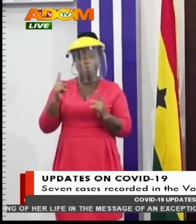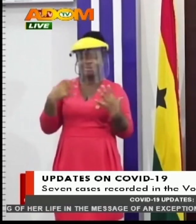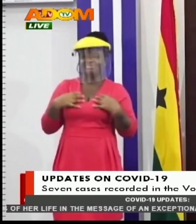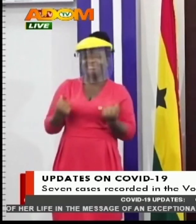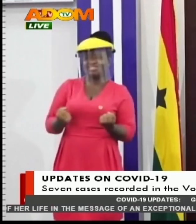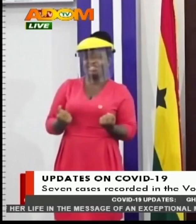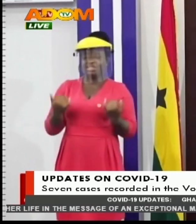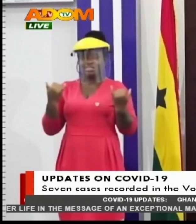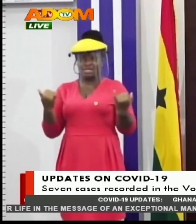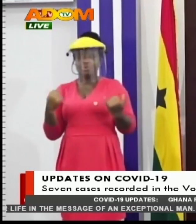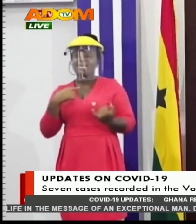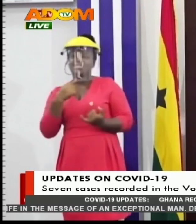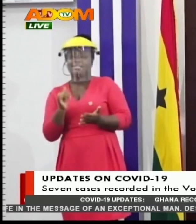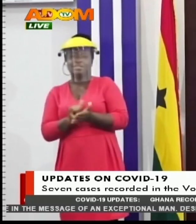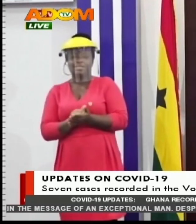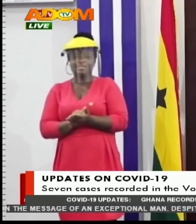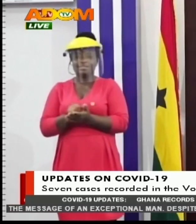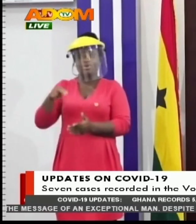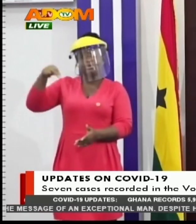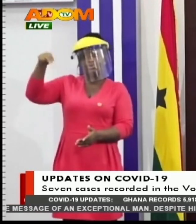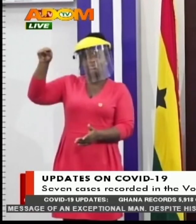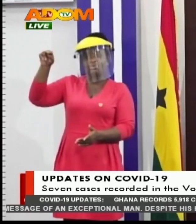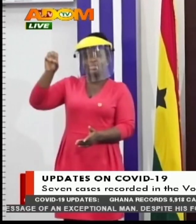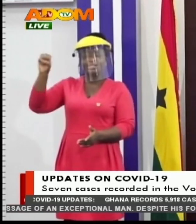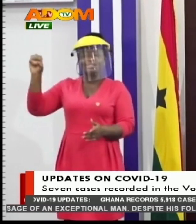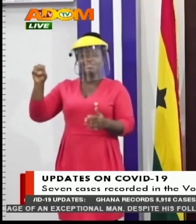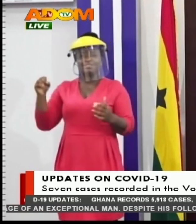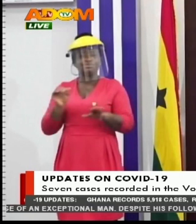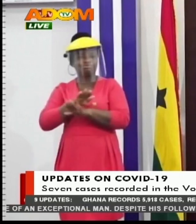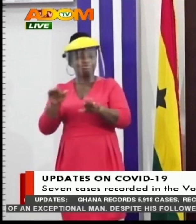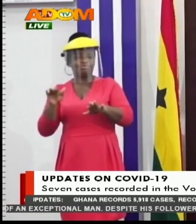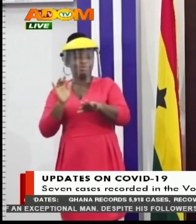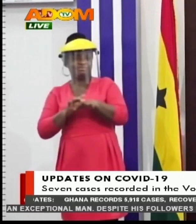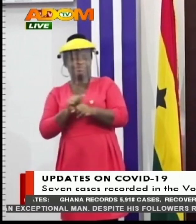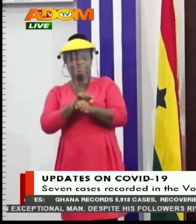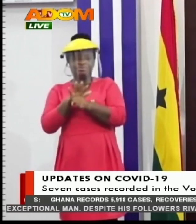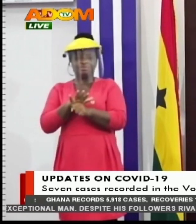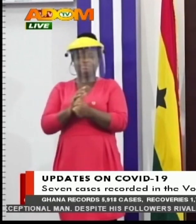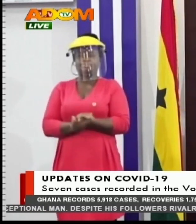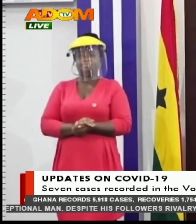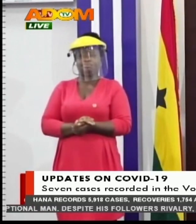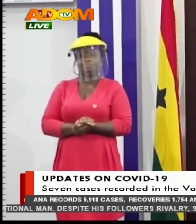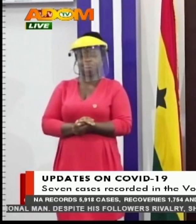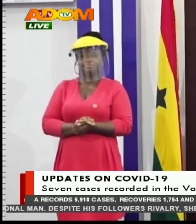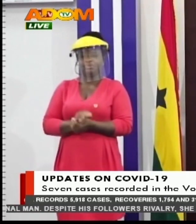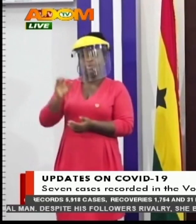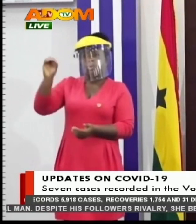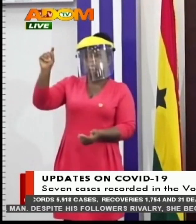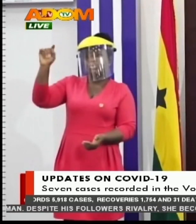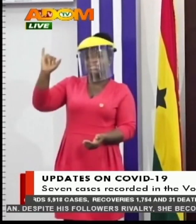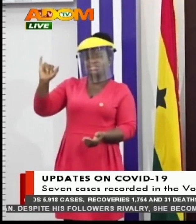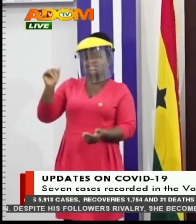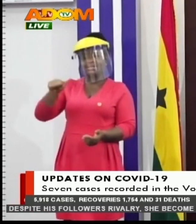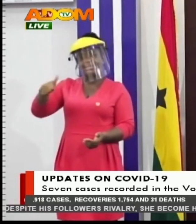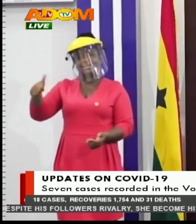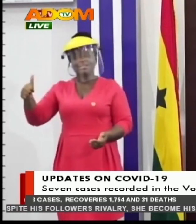before we start getting their recoveries coming up. And those are the treatment centers. The information we have so far, as of yesterday, is